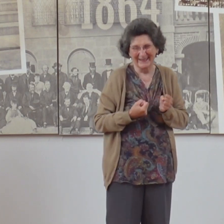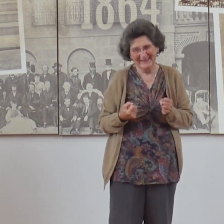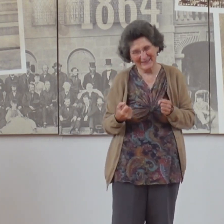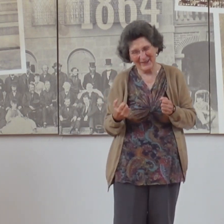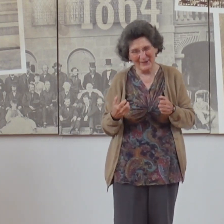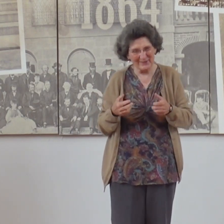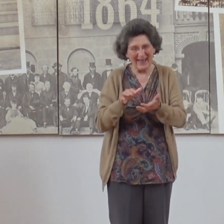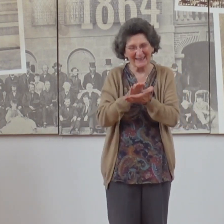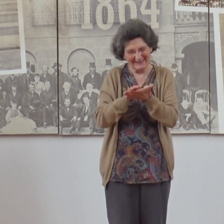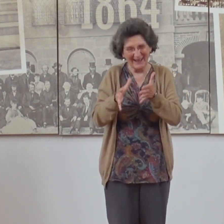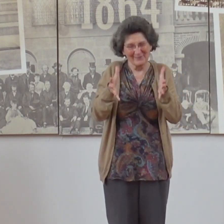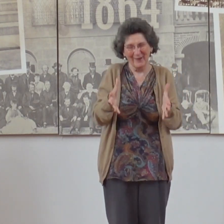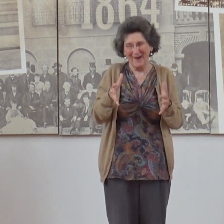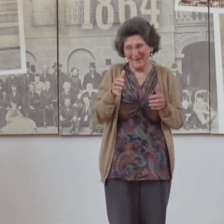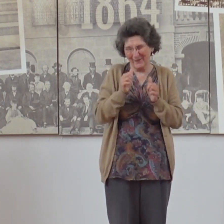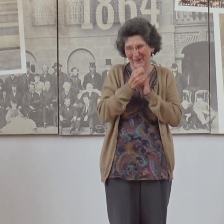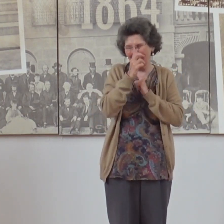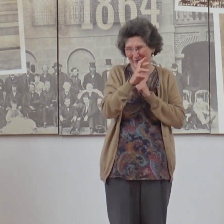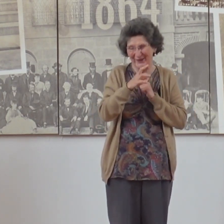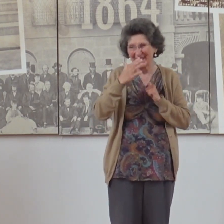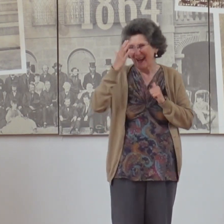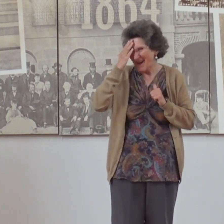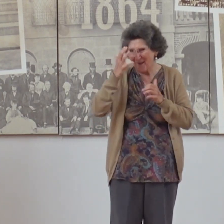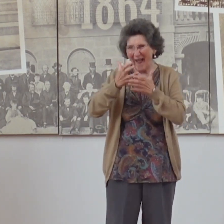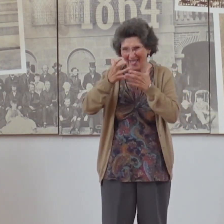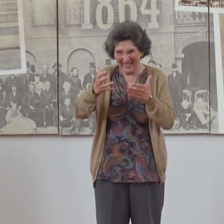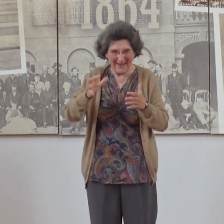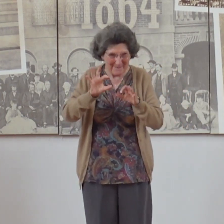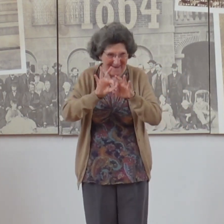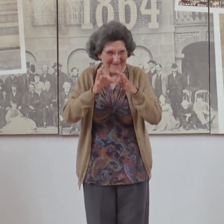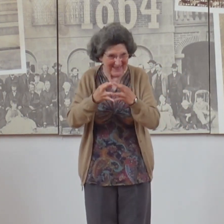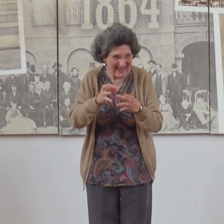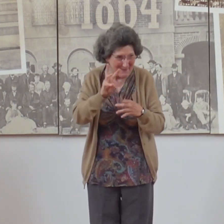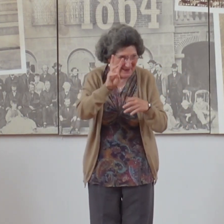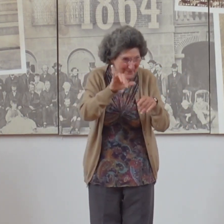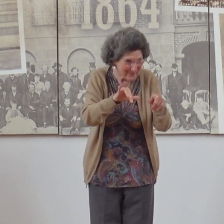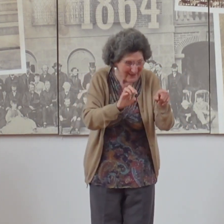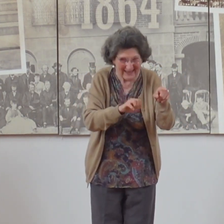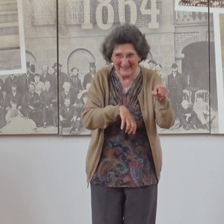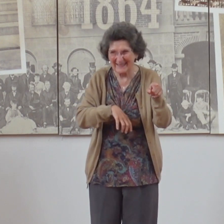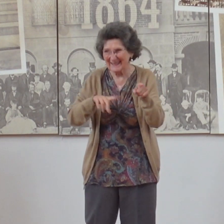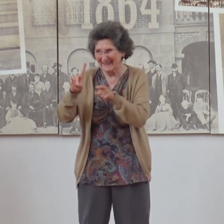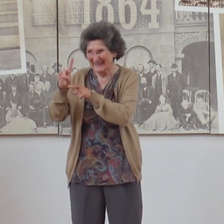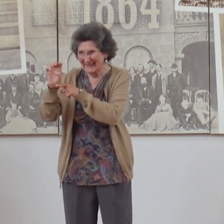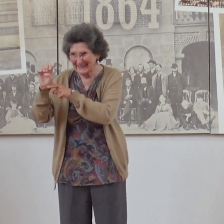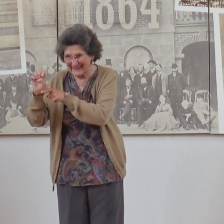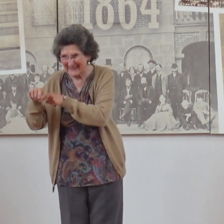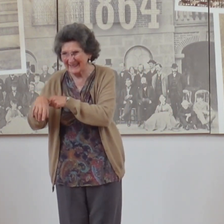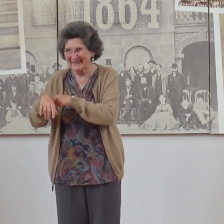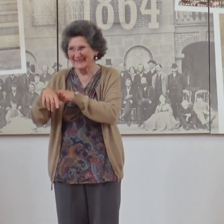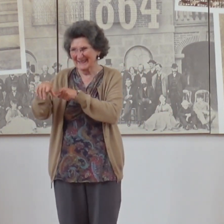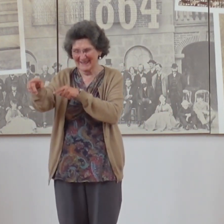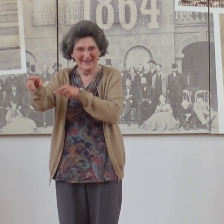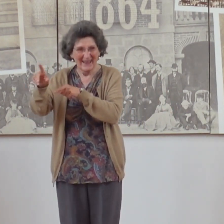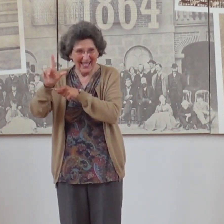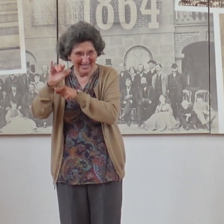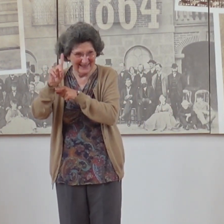make sure that we can support one another. So it was nice to be able to chat with her. I know a lot of the family members, Wayne,